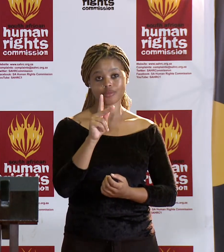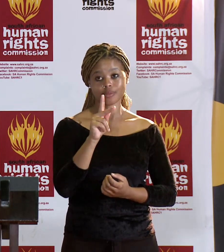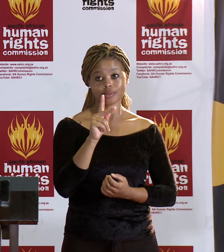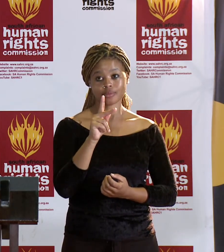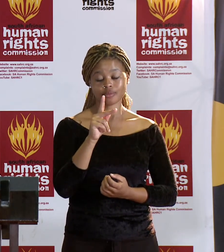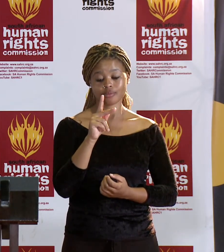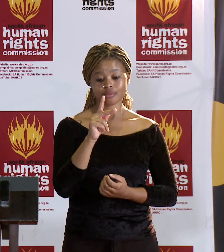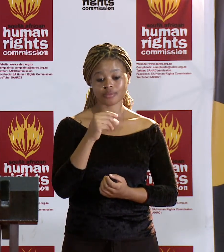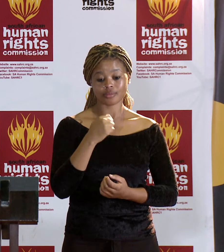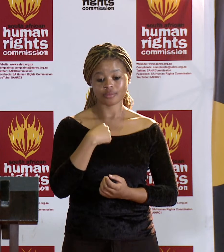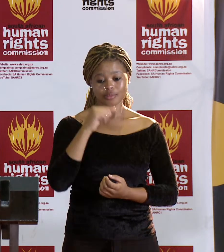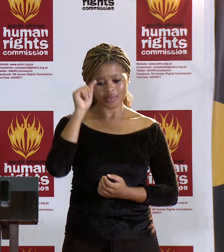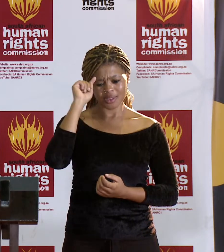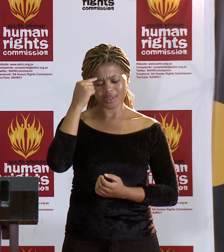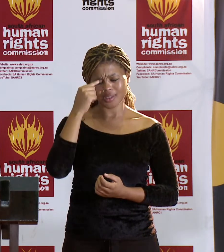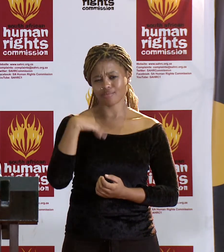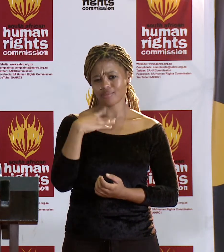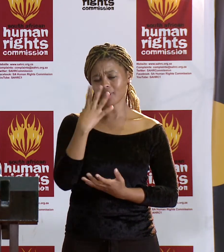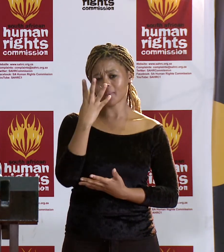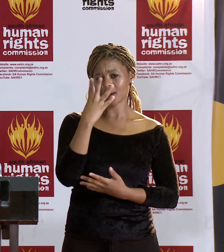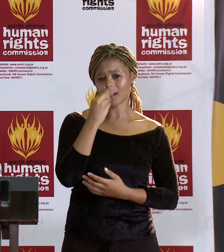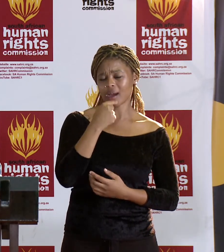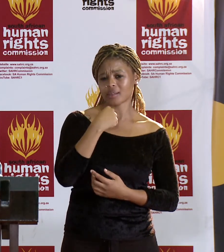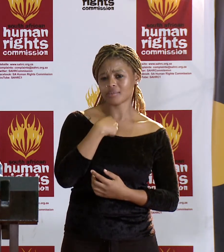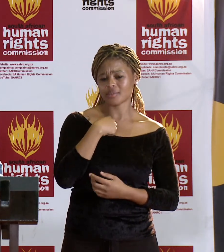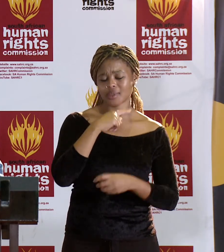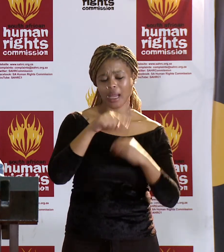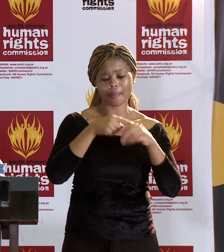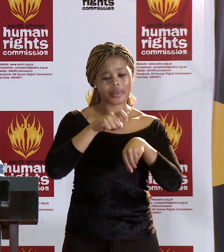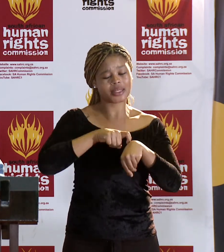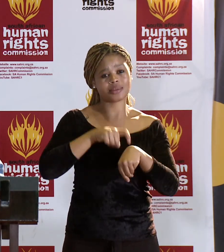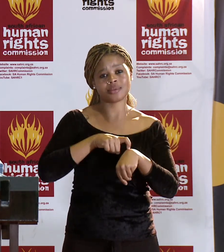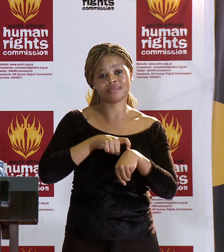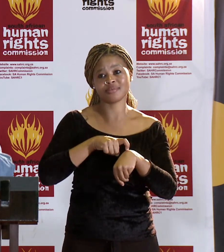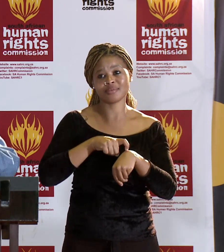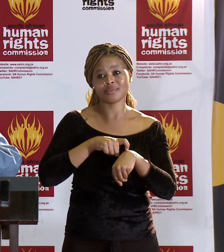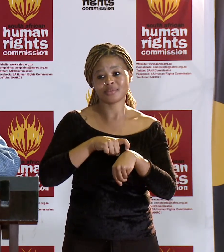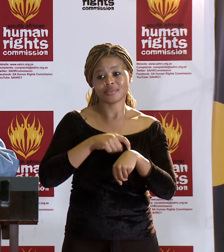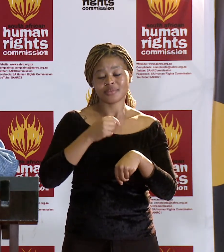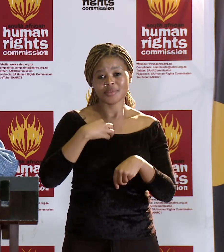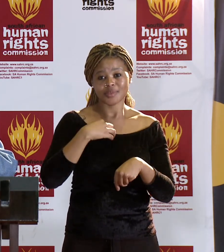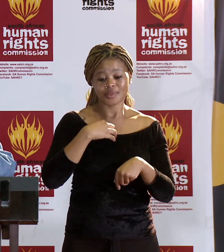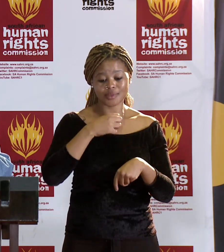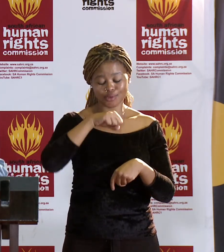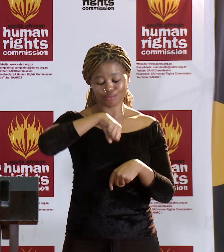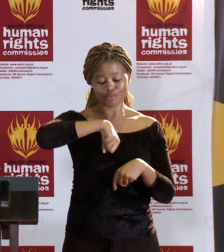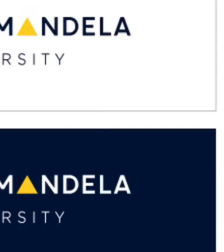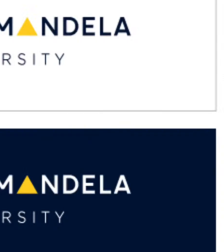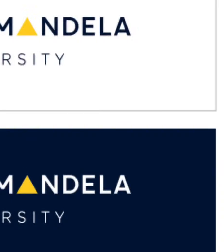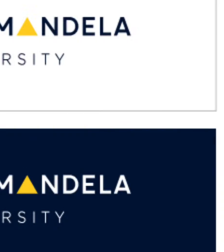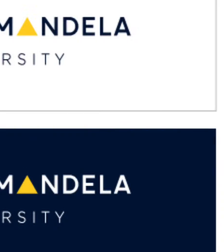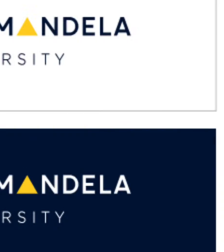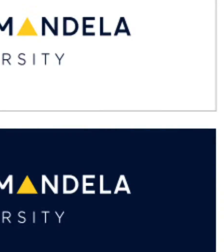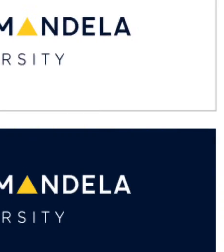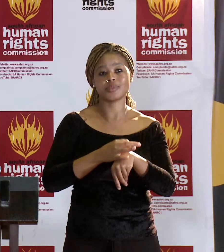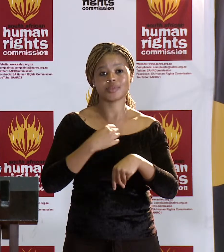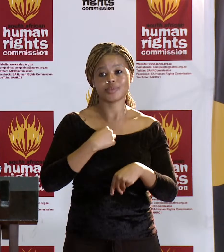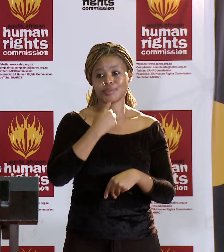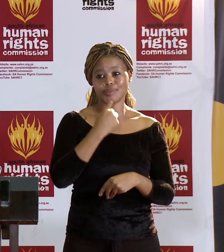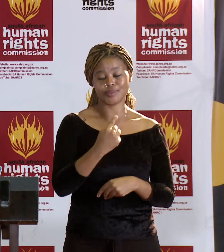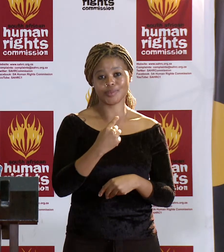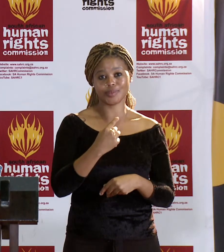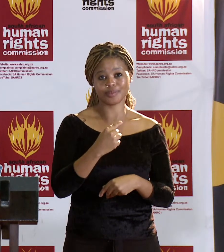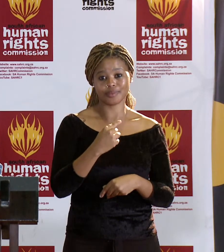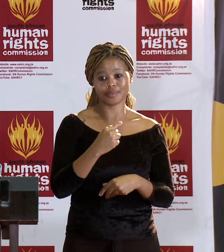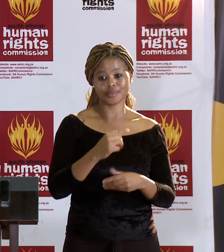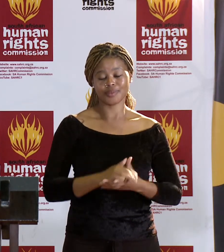you know what I would have thought? You were asking me the time. And I would have looked at my wristwatch and told you it was 10:30